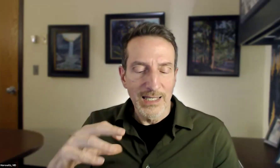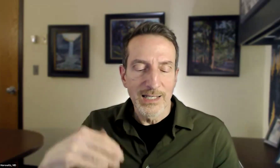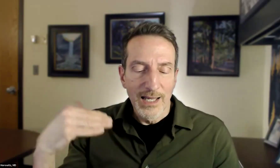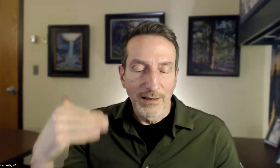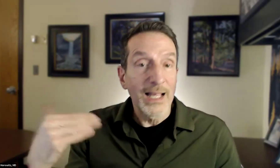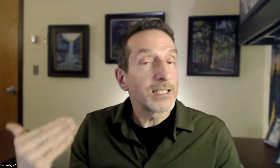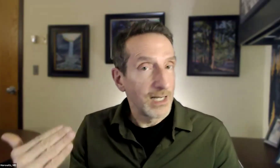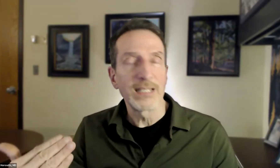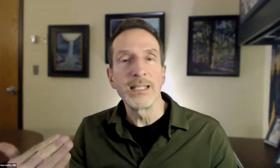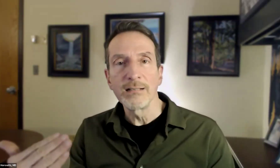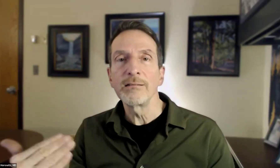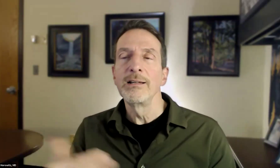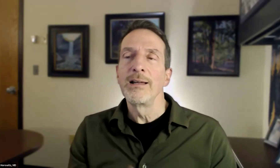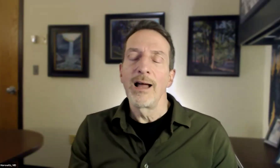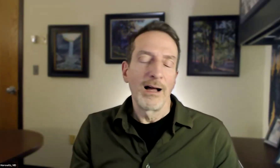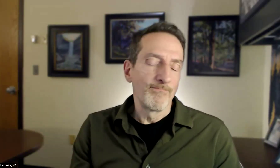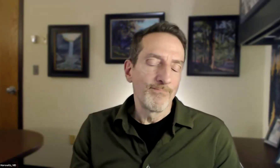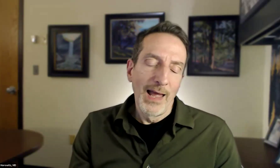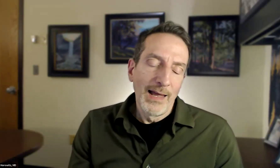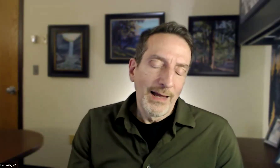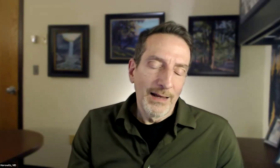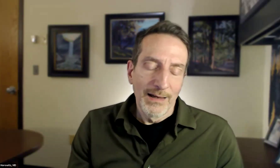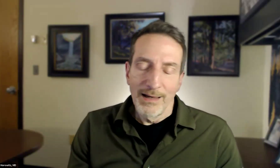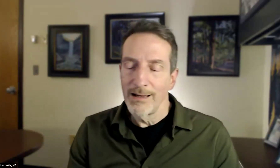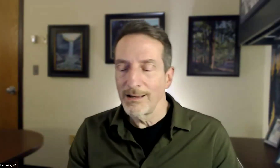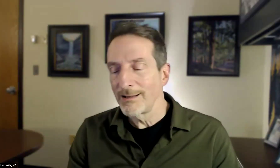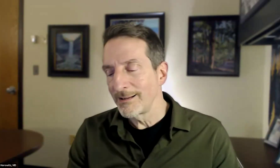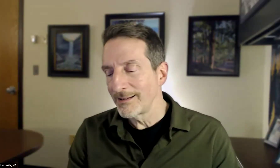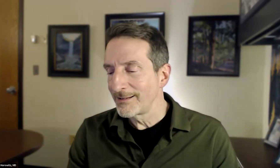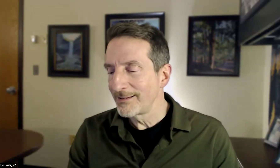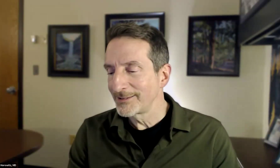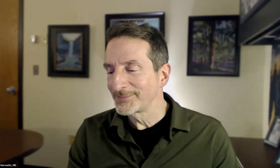well-being is less than ideal. Um,